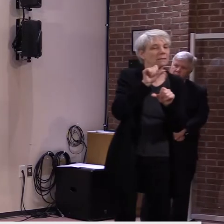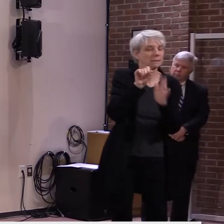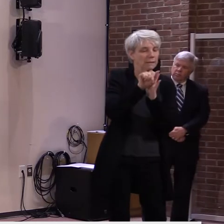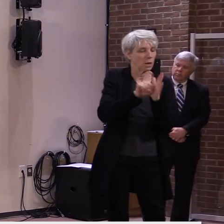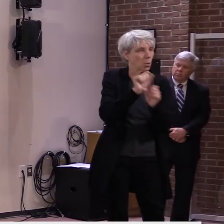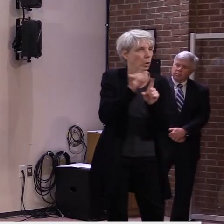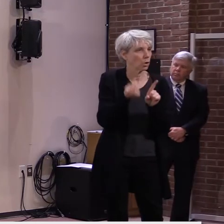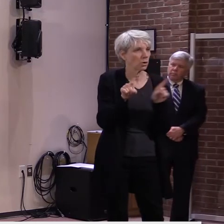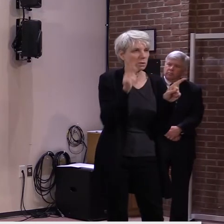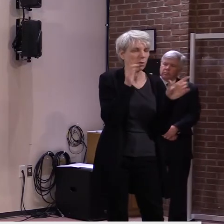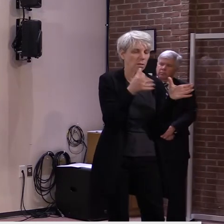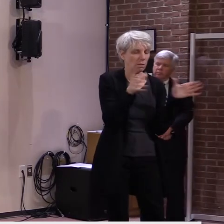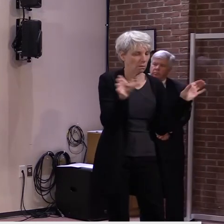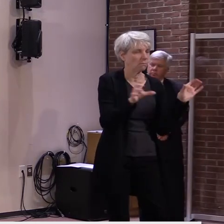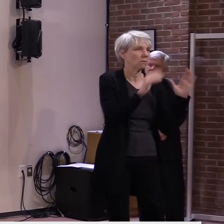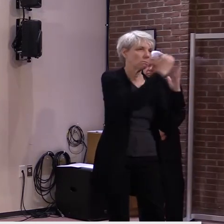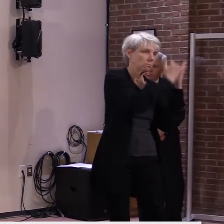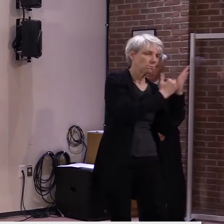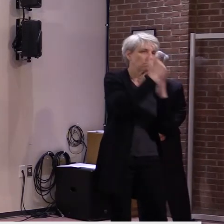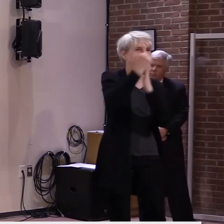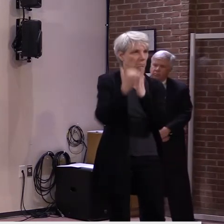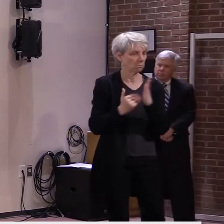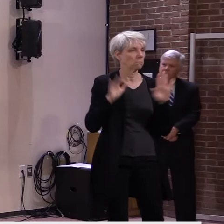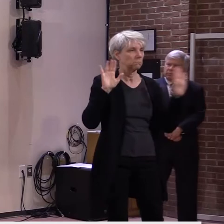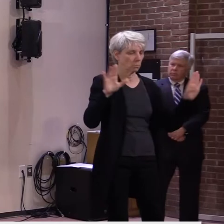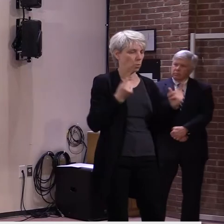anything in place at this point in time.